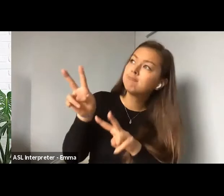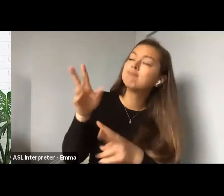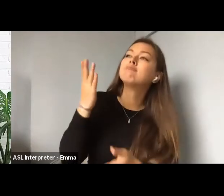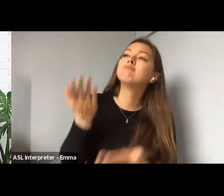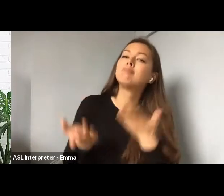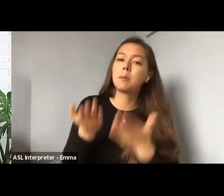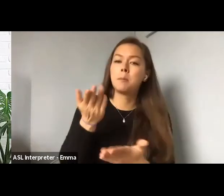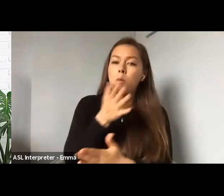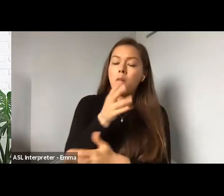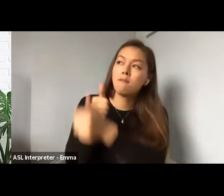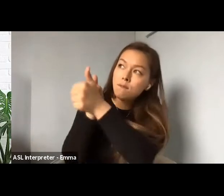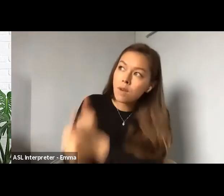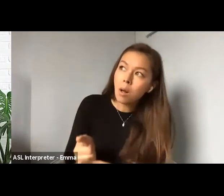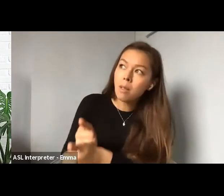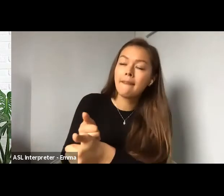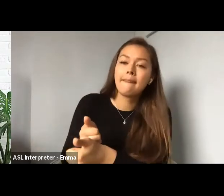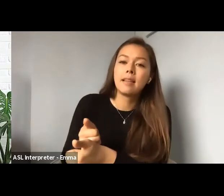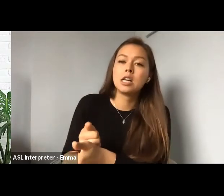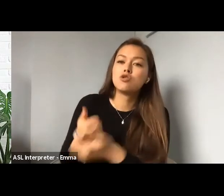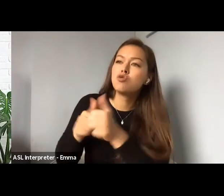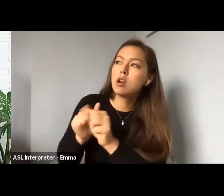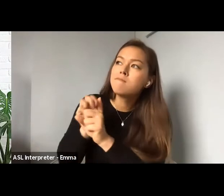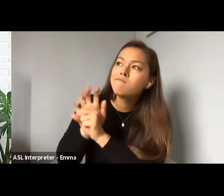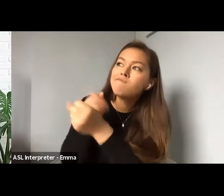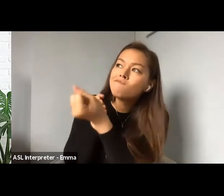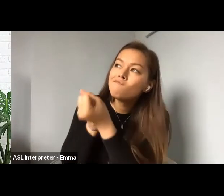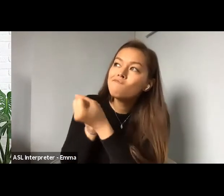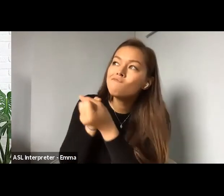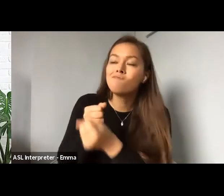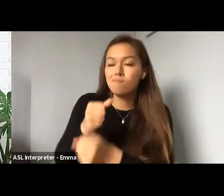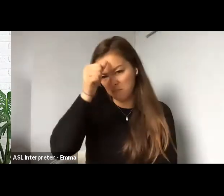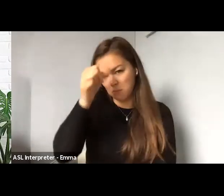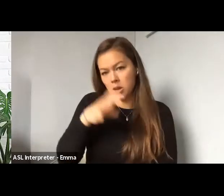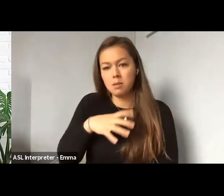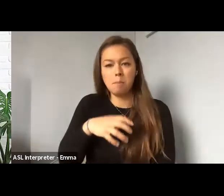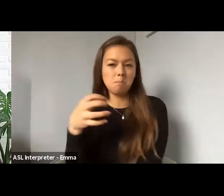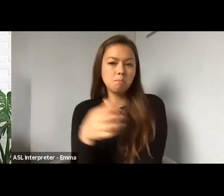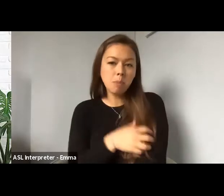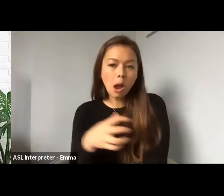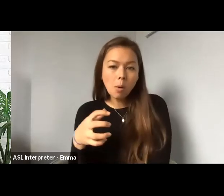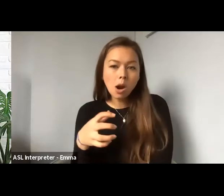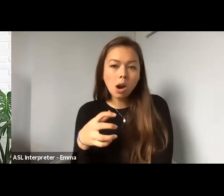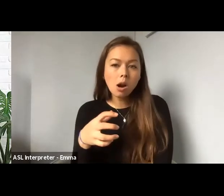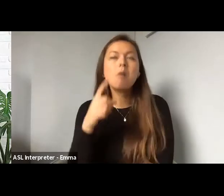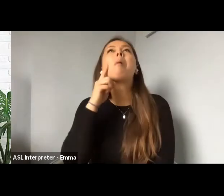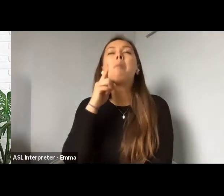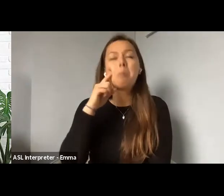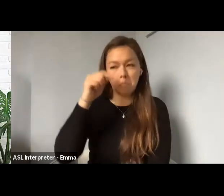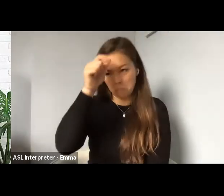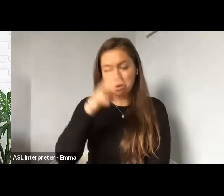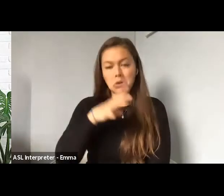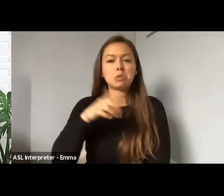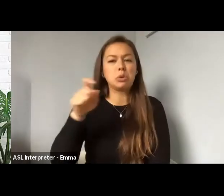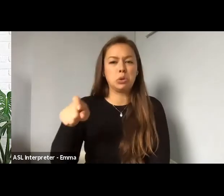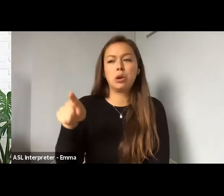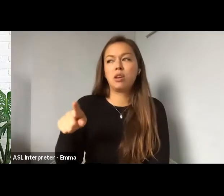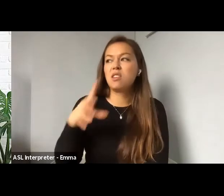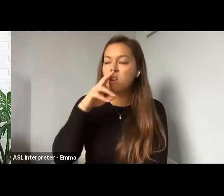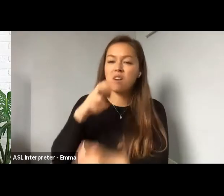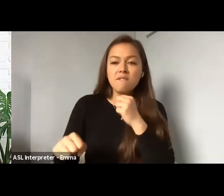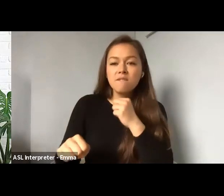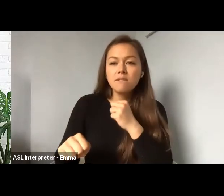that emphasize male power and prescribe that men should be tough and aggressive. Men and boys draw on these scripts to guide their